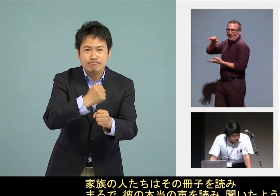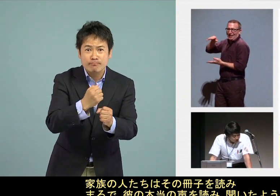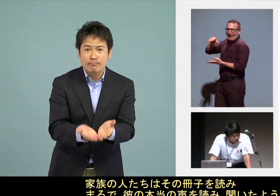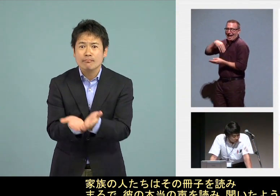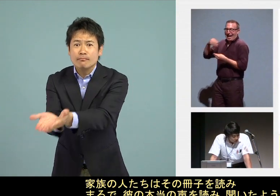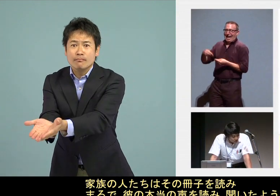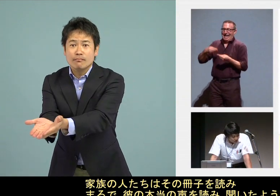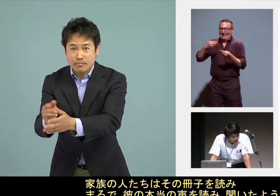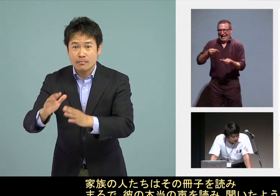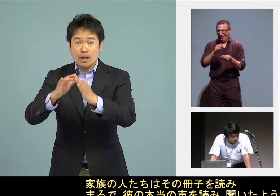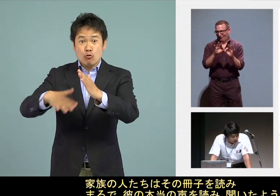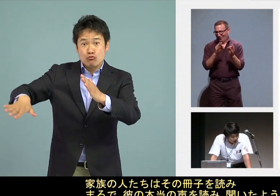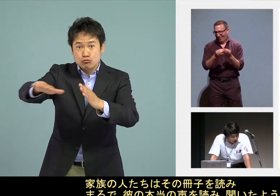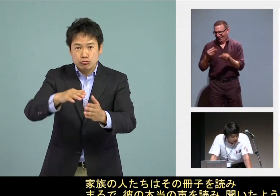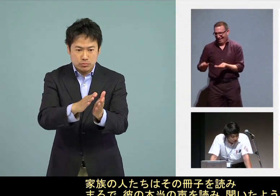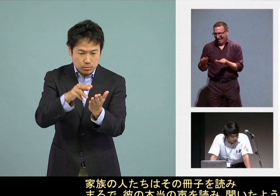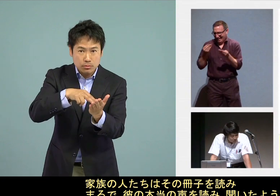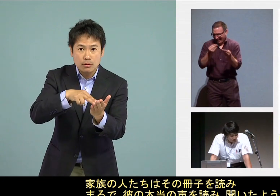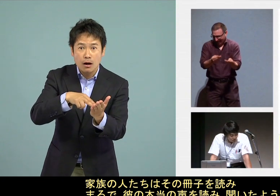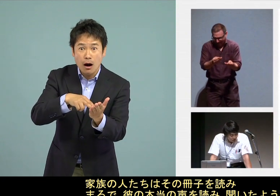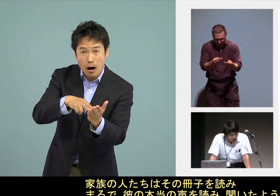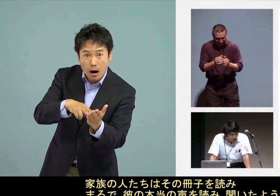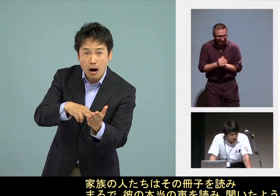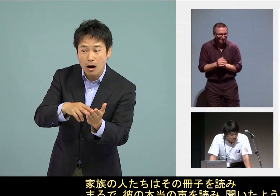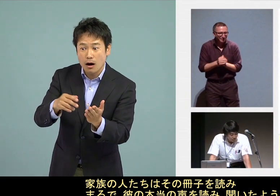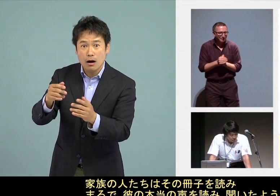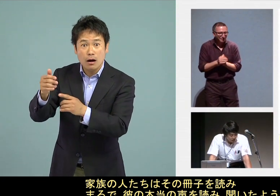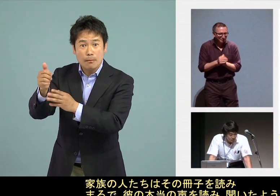The family members left behind seemed to